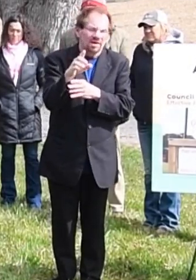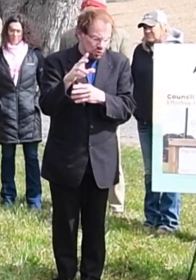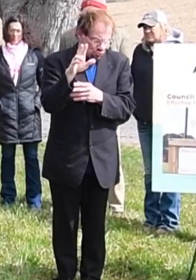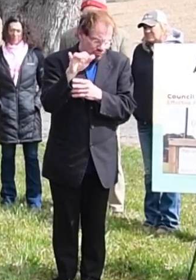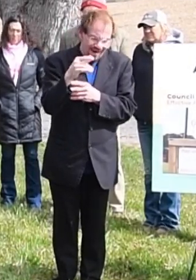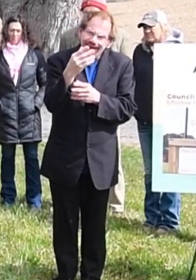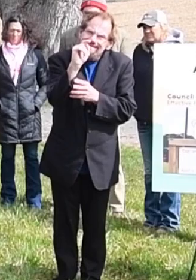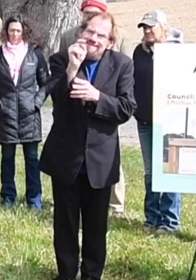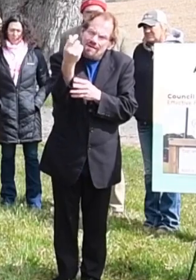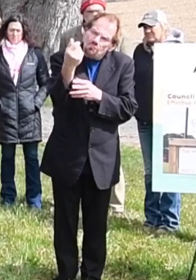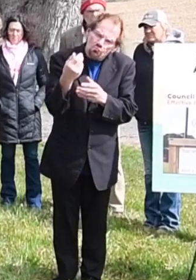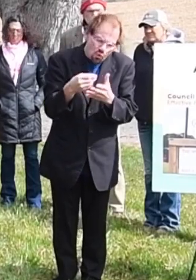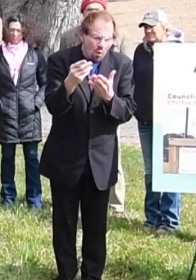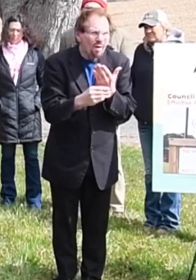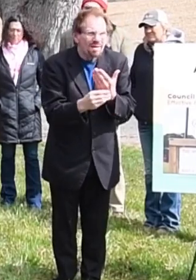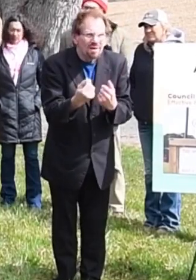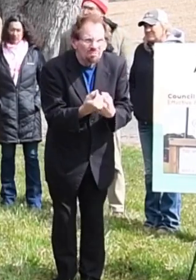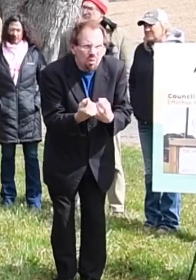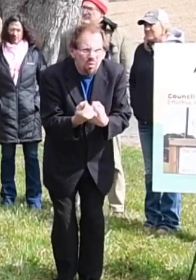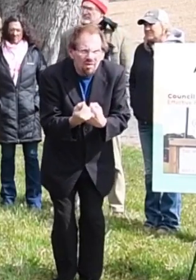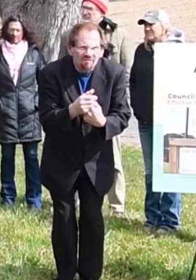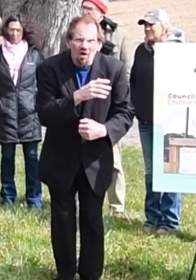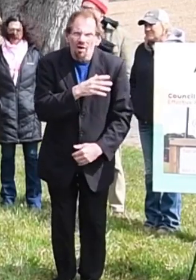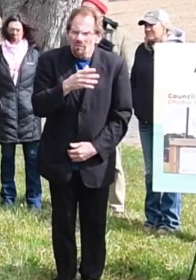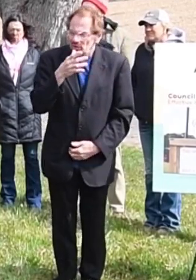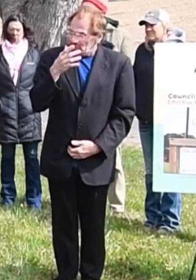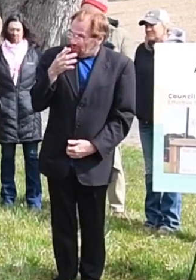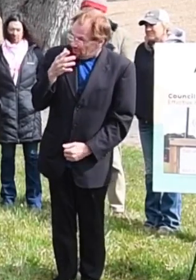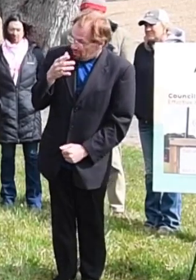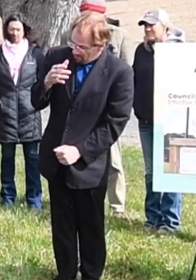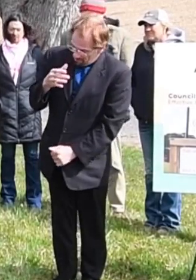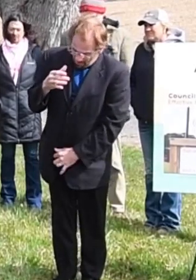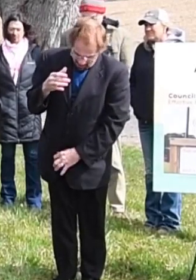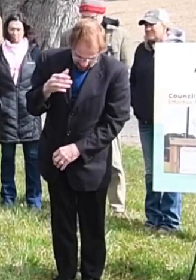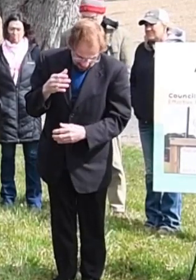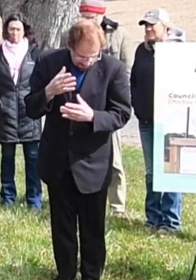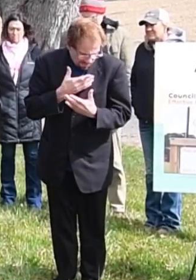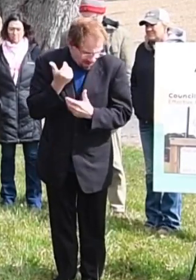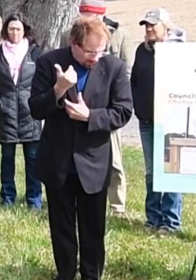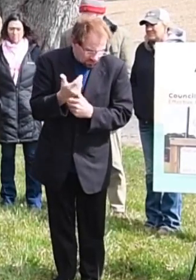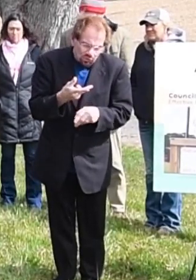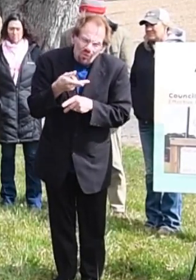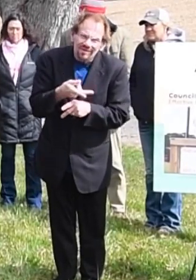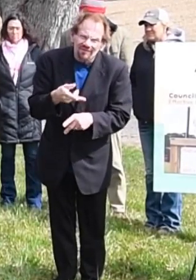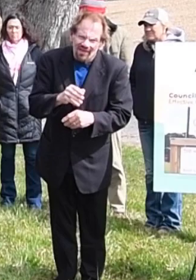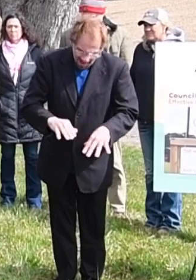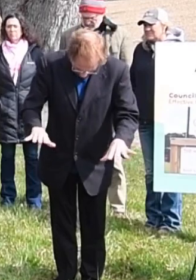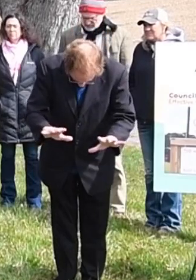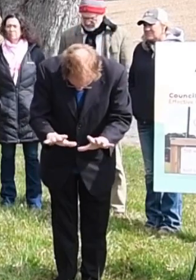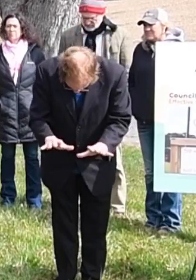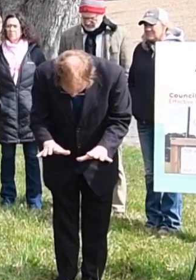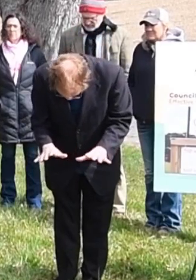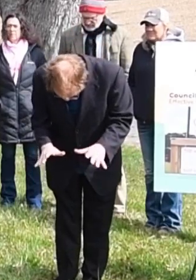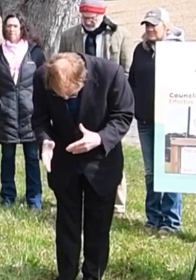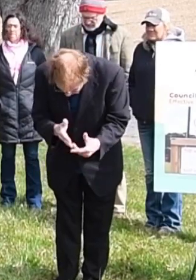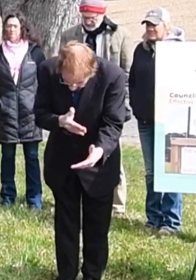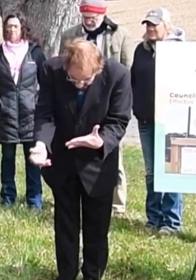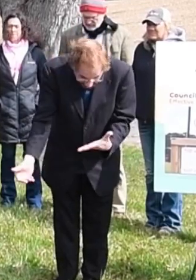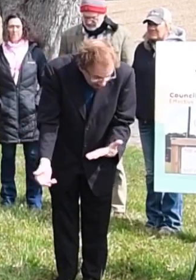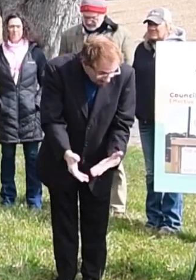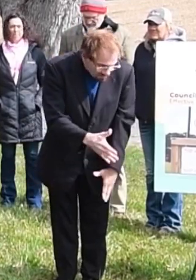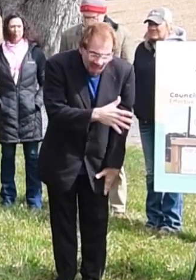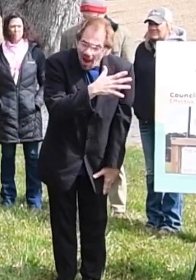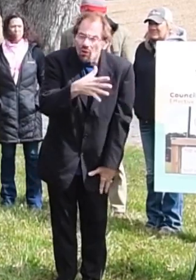technology and practices that make them more productive and better stewards of their land. Whether it's our agricultural grant